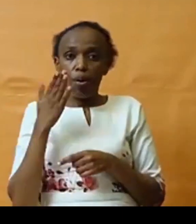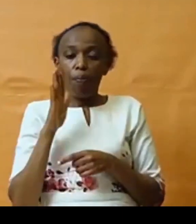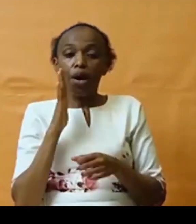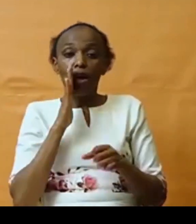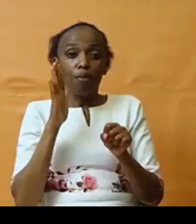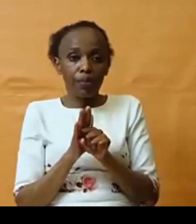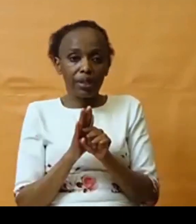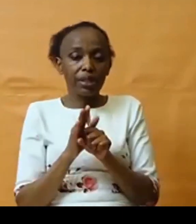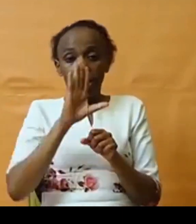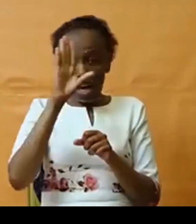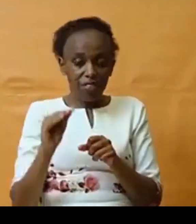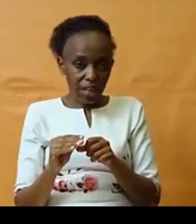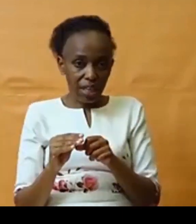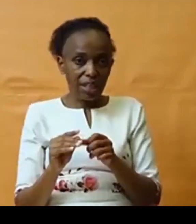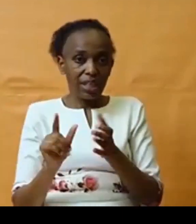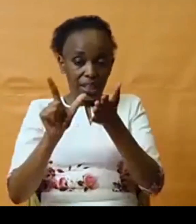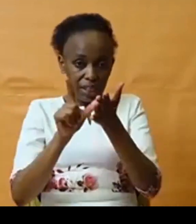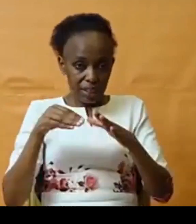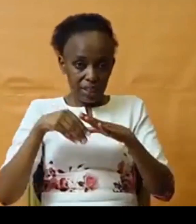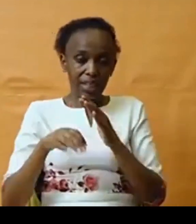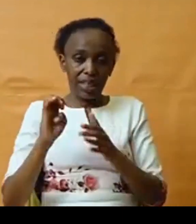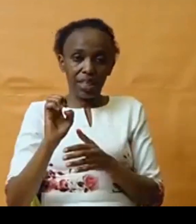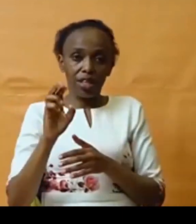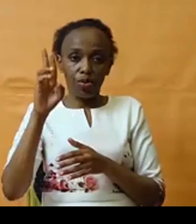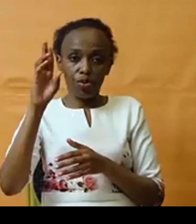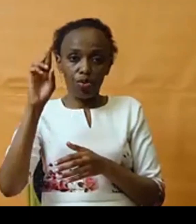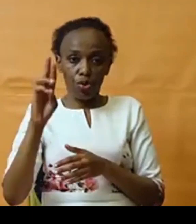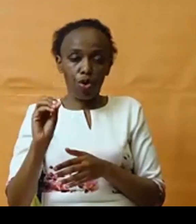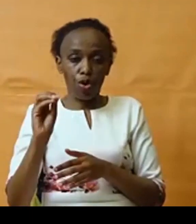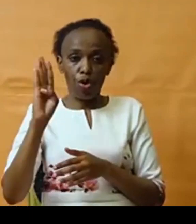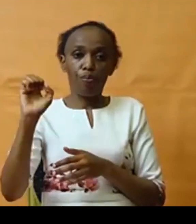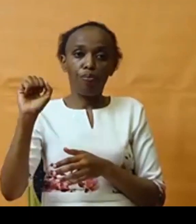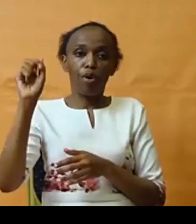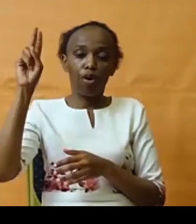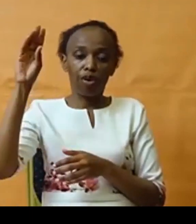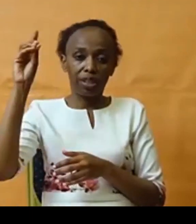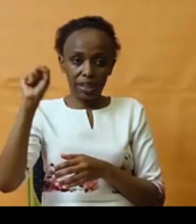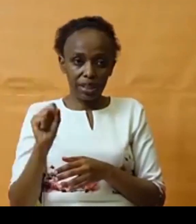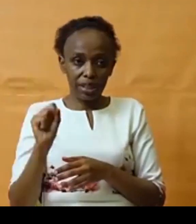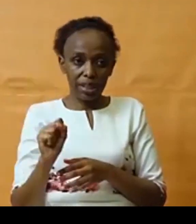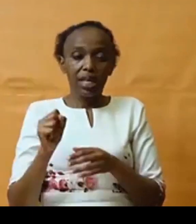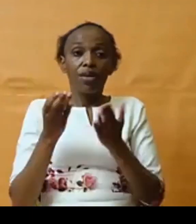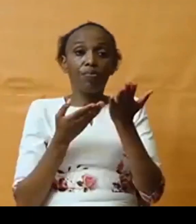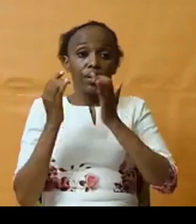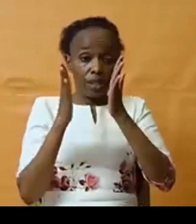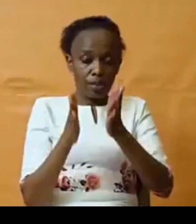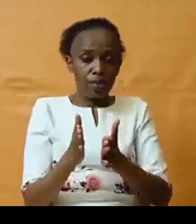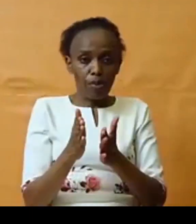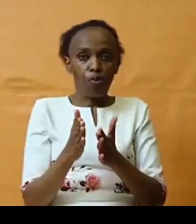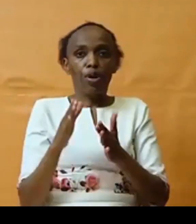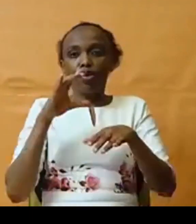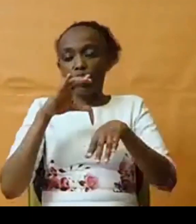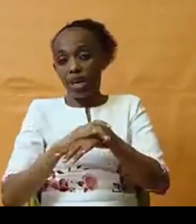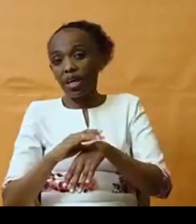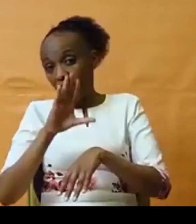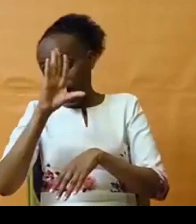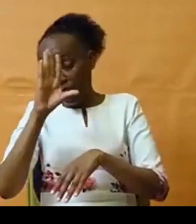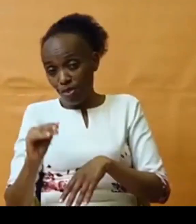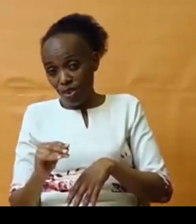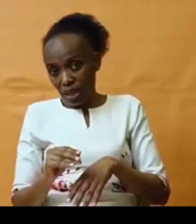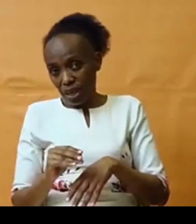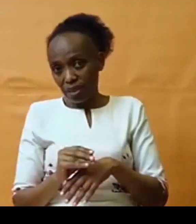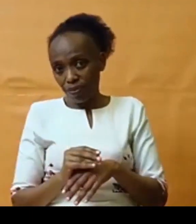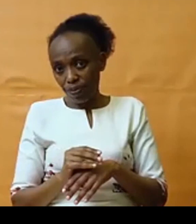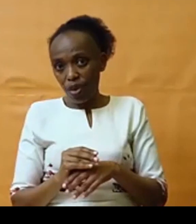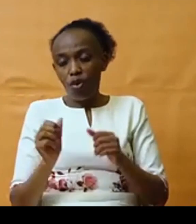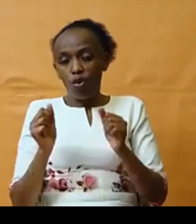debt, e.g. in Eurobonds, as collateral. Investors would finance their African sovereign debt